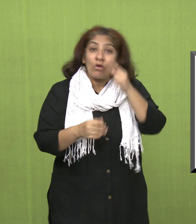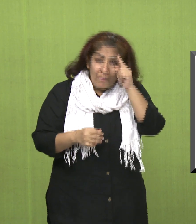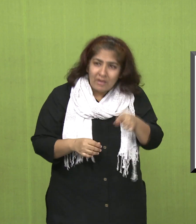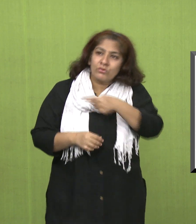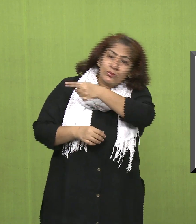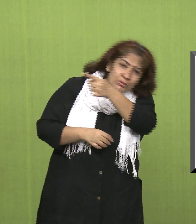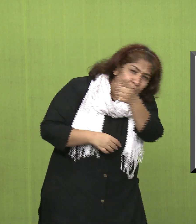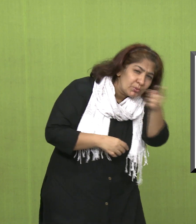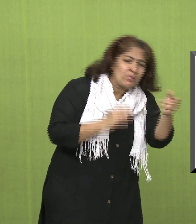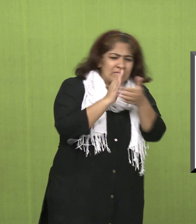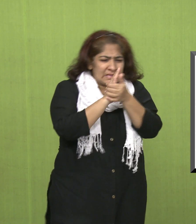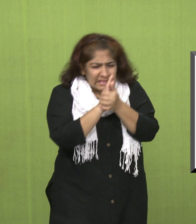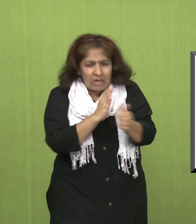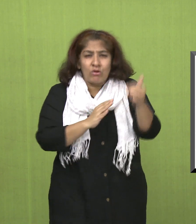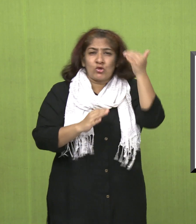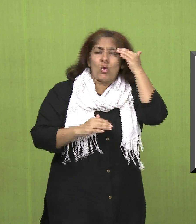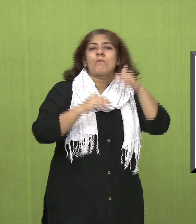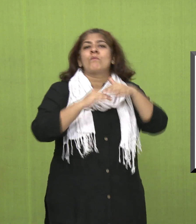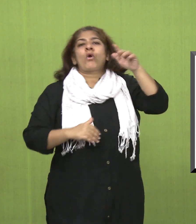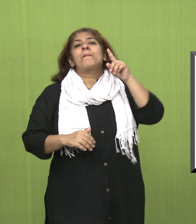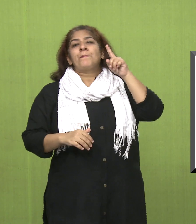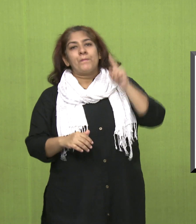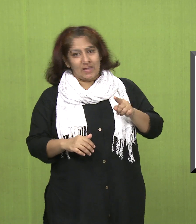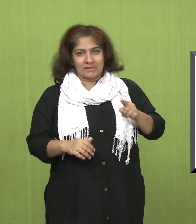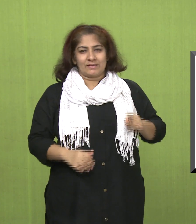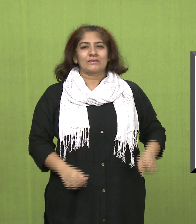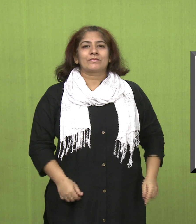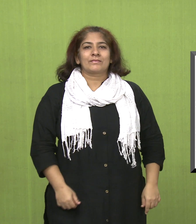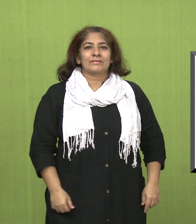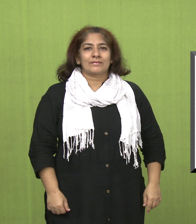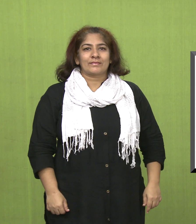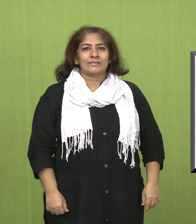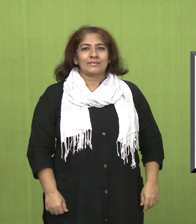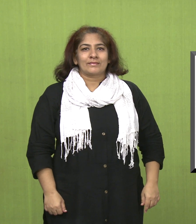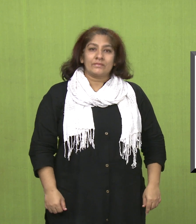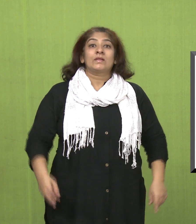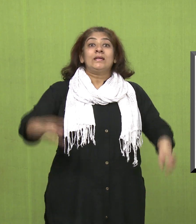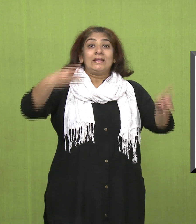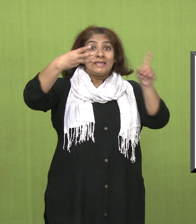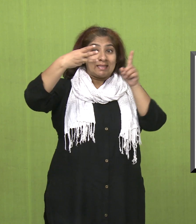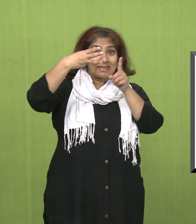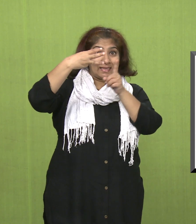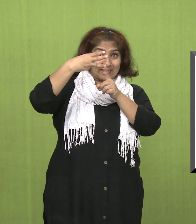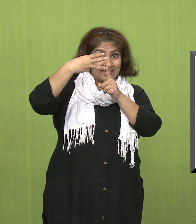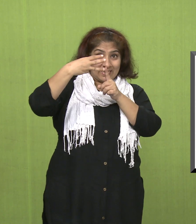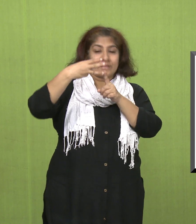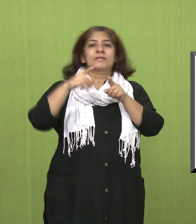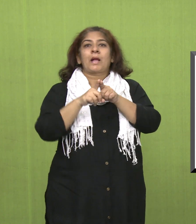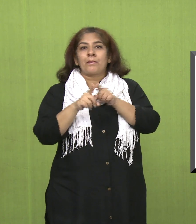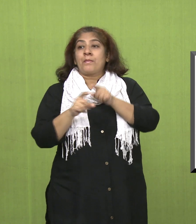to do the work, then how company can provide a good skill service? So now let's understand the third